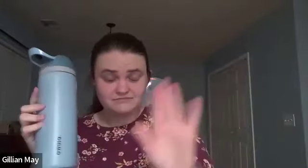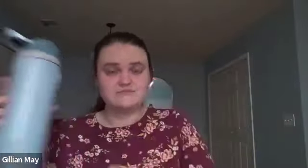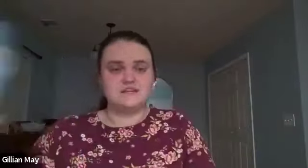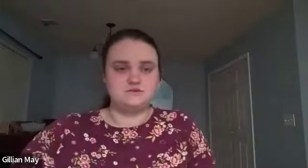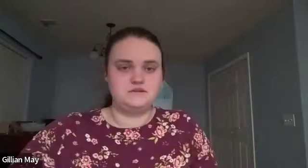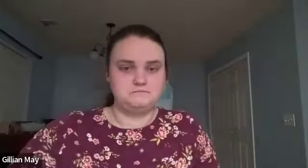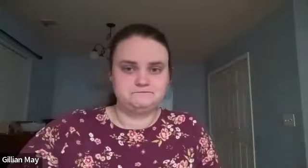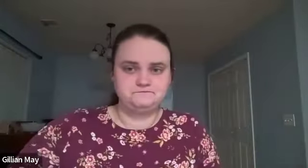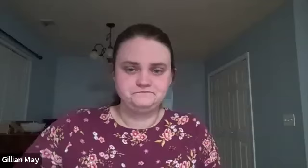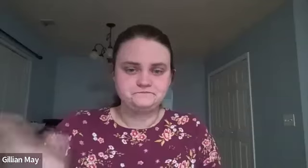that sort of thing.